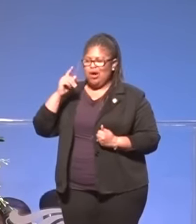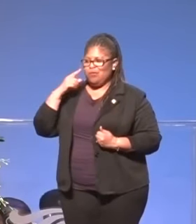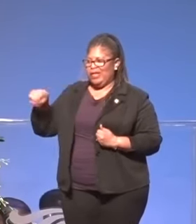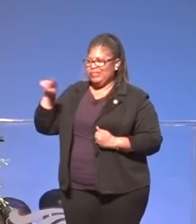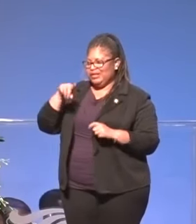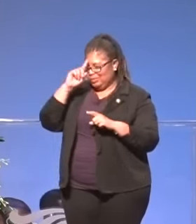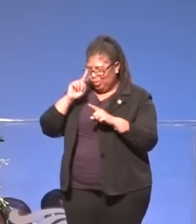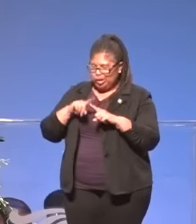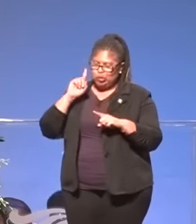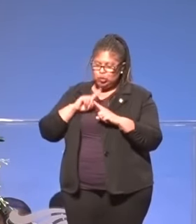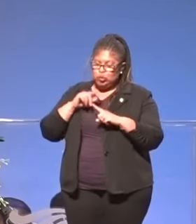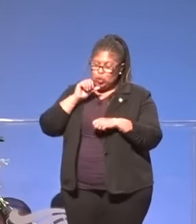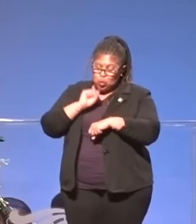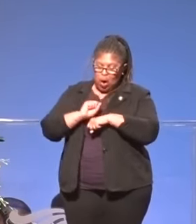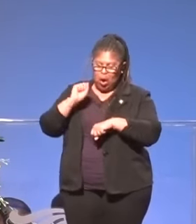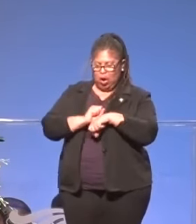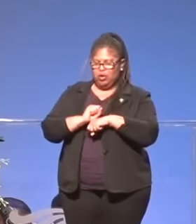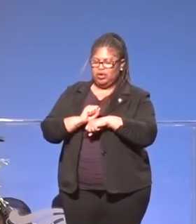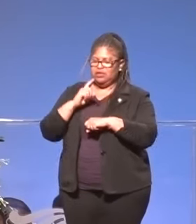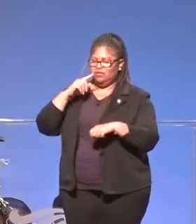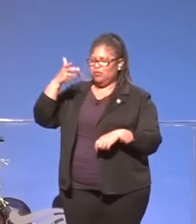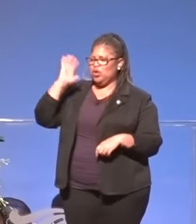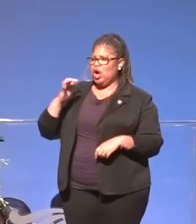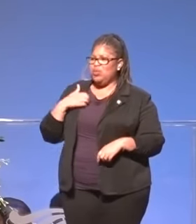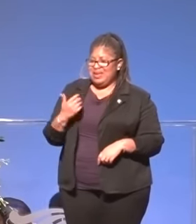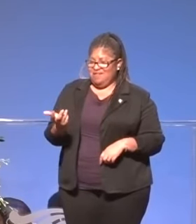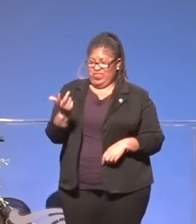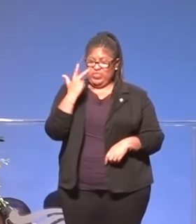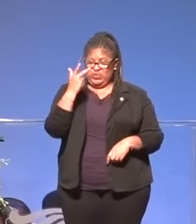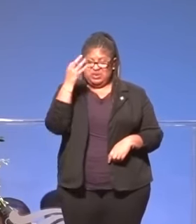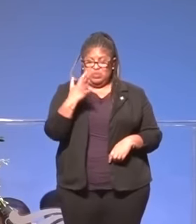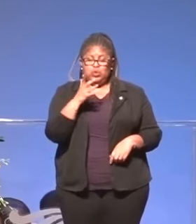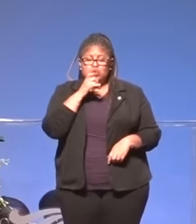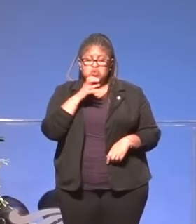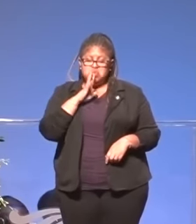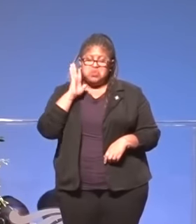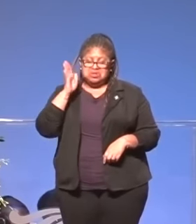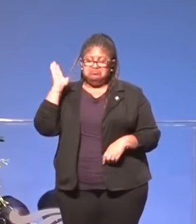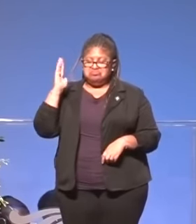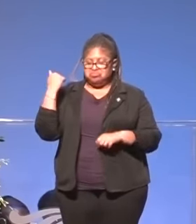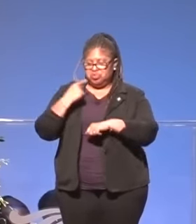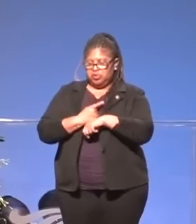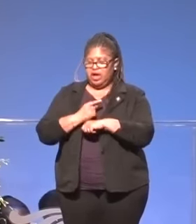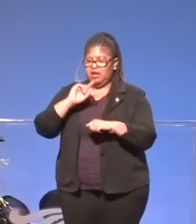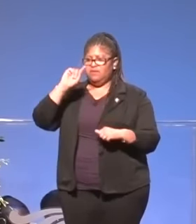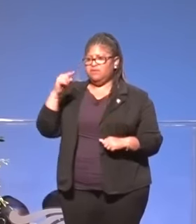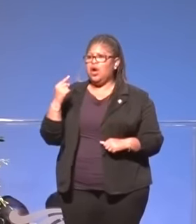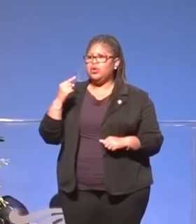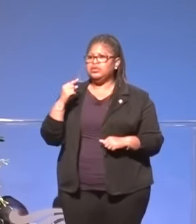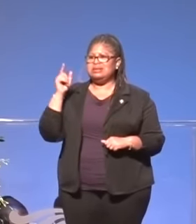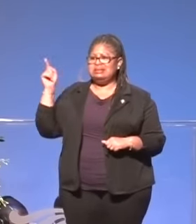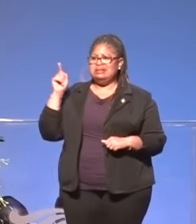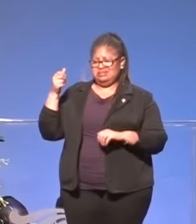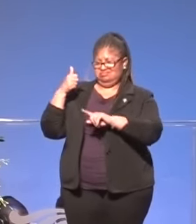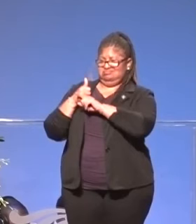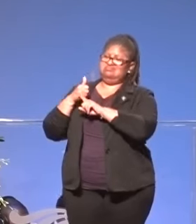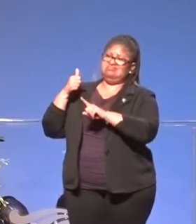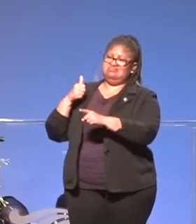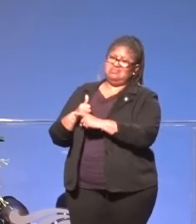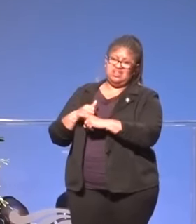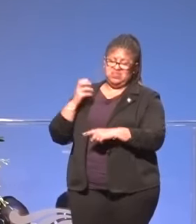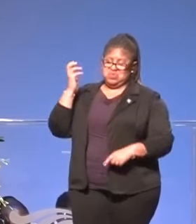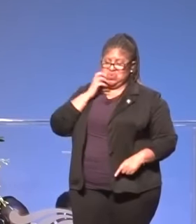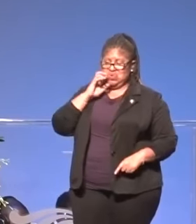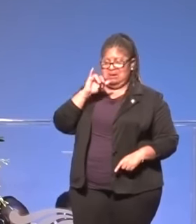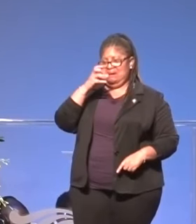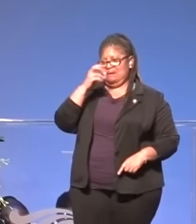work in the work of God. Uh we have three preachers that are going to speak to us today. First of all, uh he's an icon in this city, and